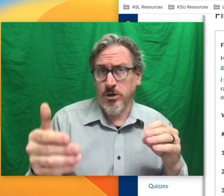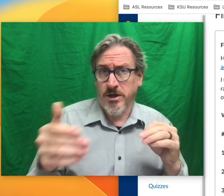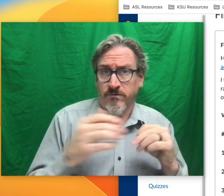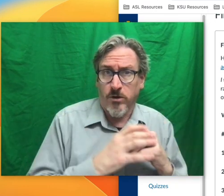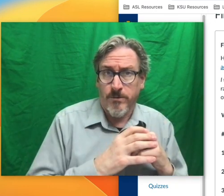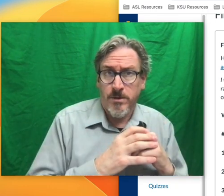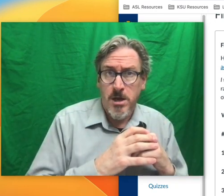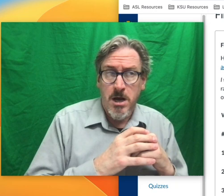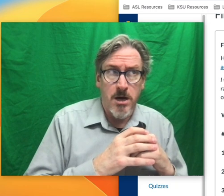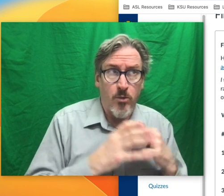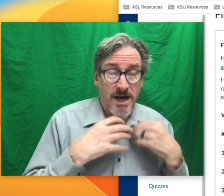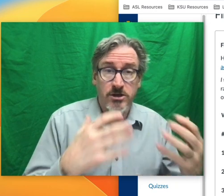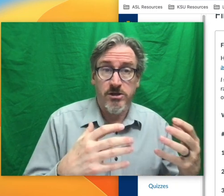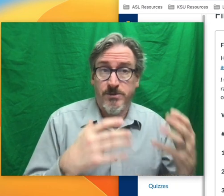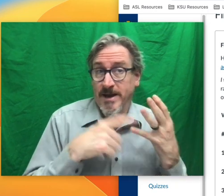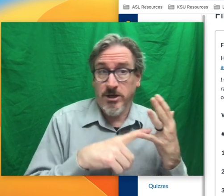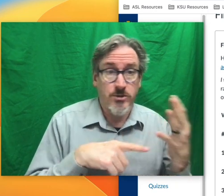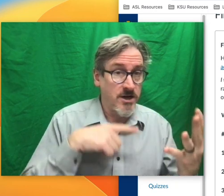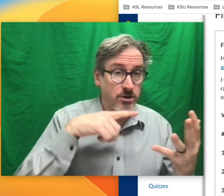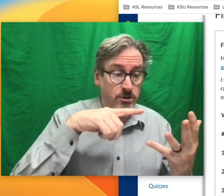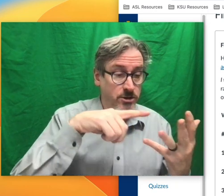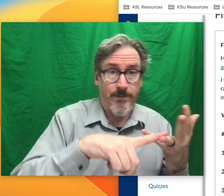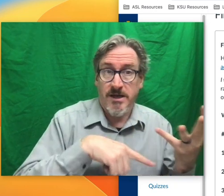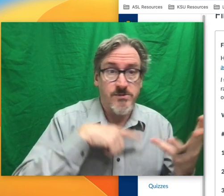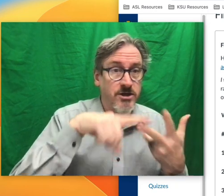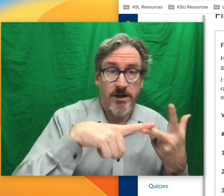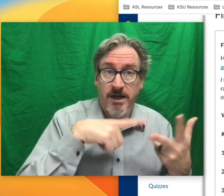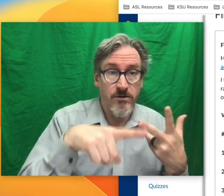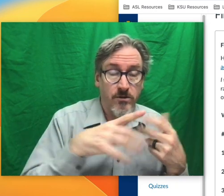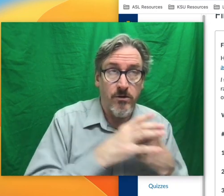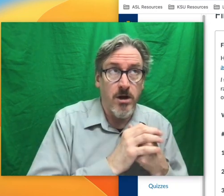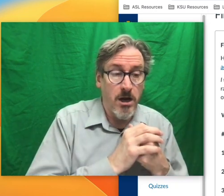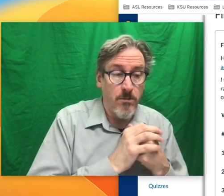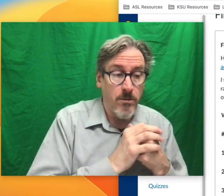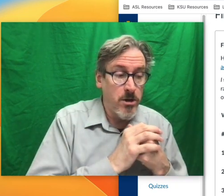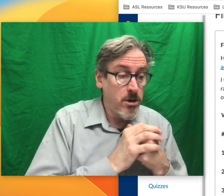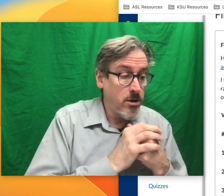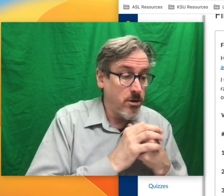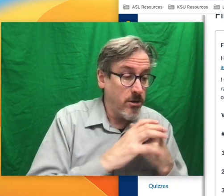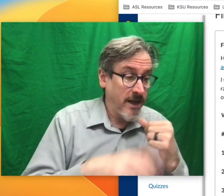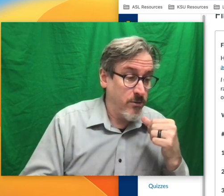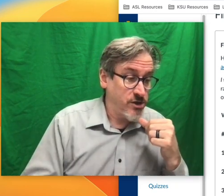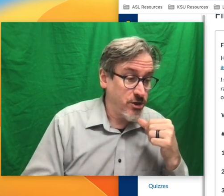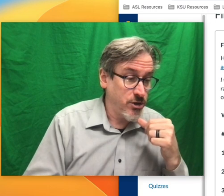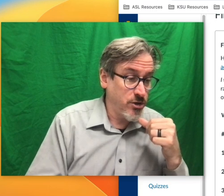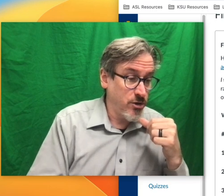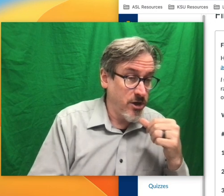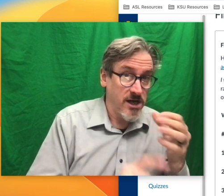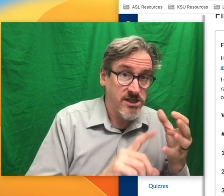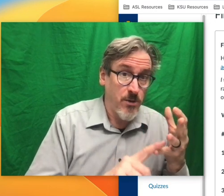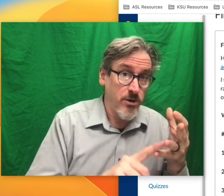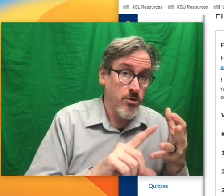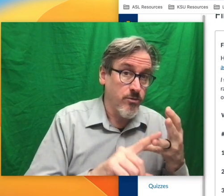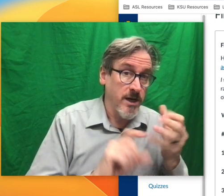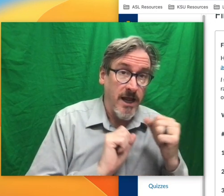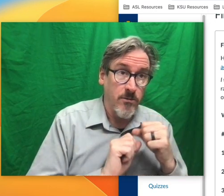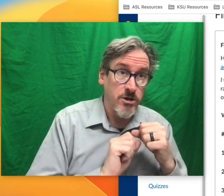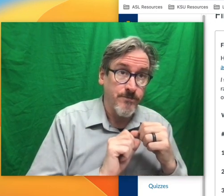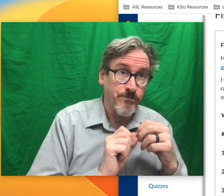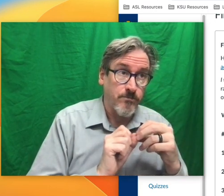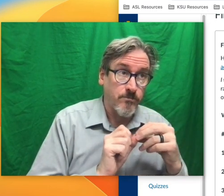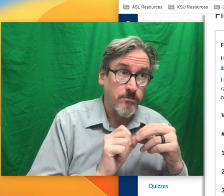it we're looking for? When I took Spanish, when I took Japanese, when I took any other language, a spoken or